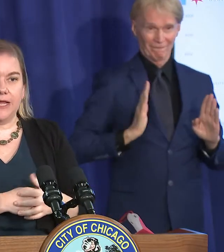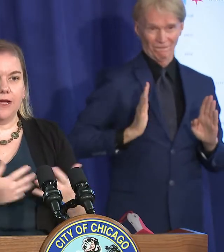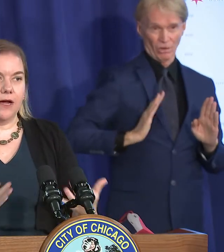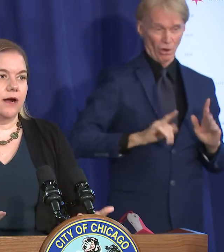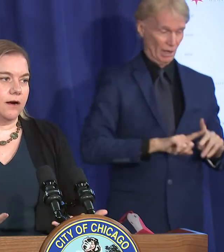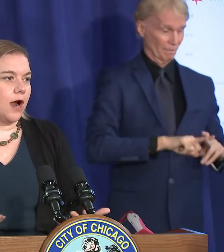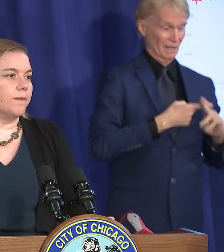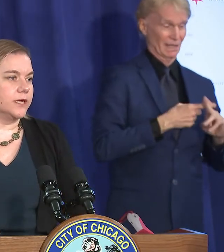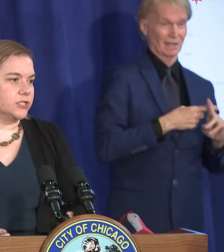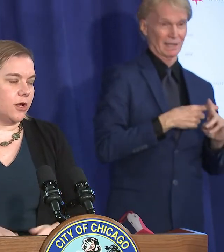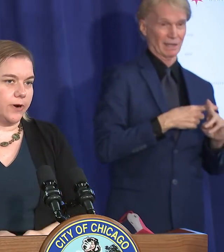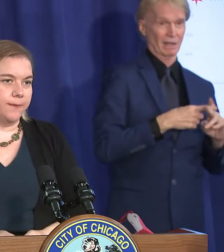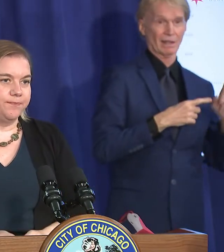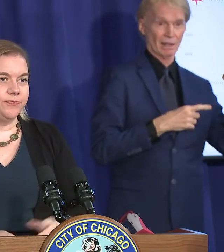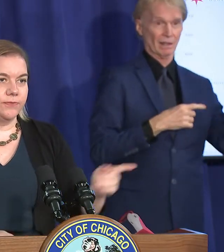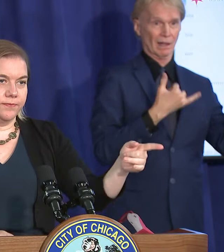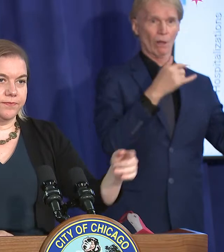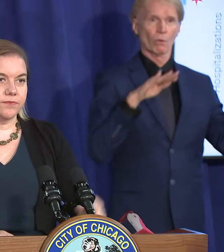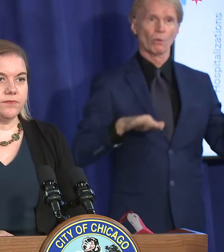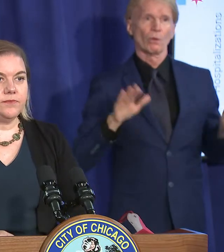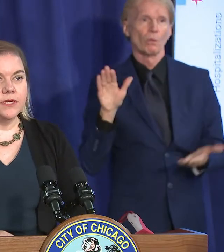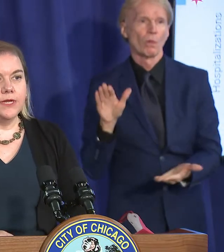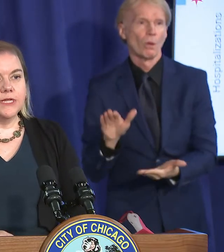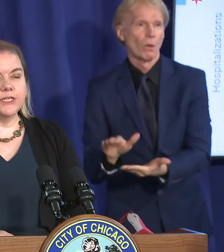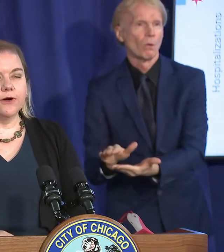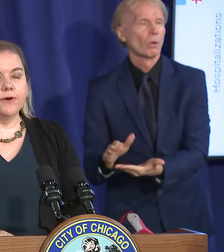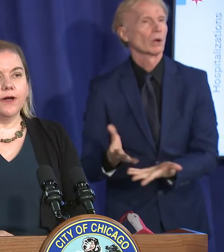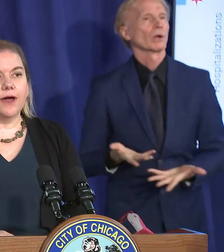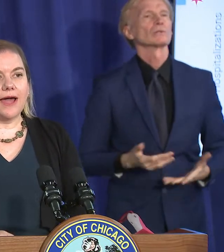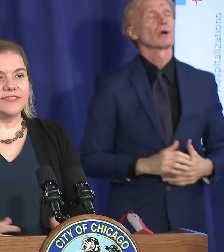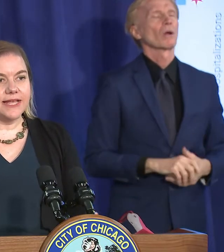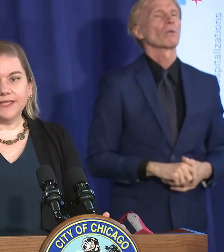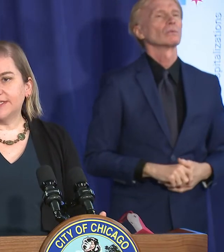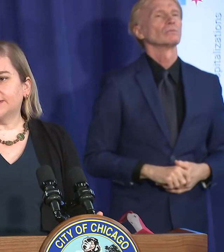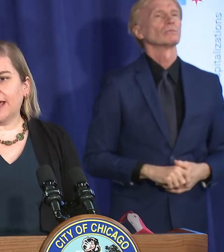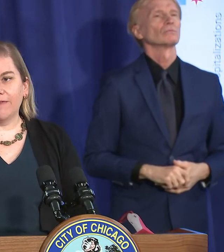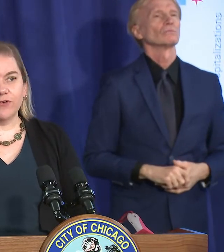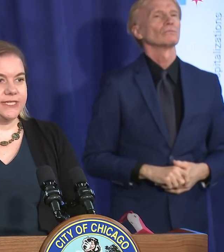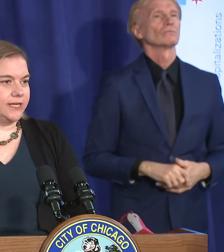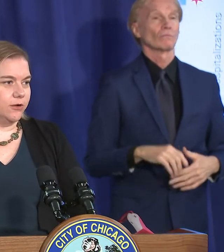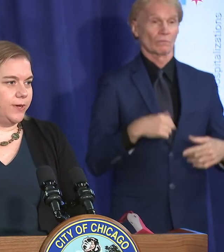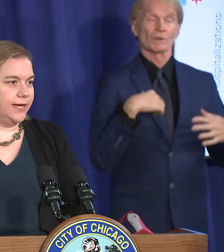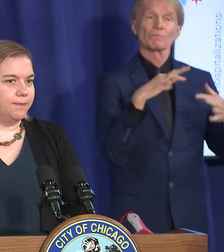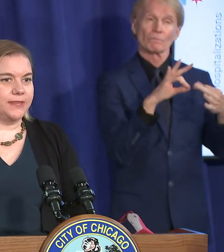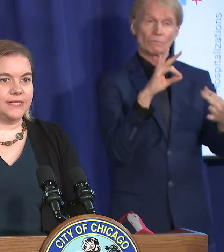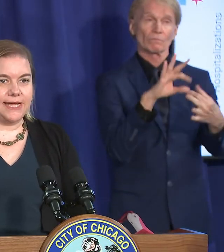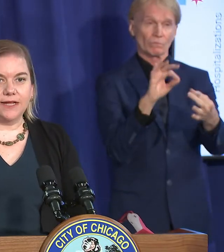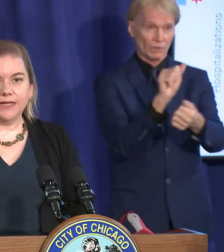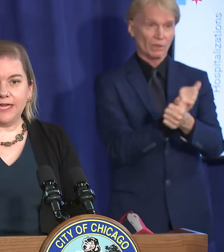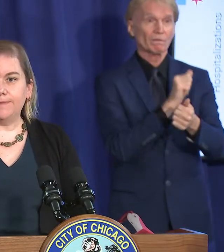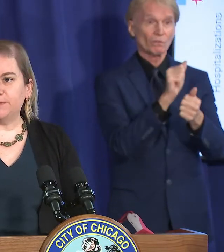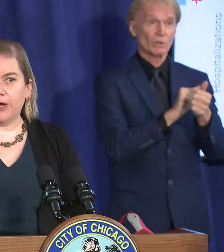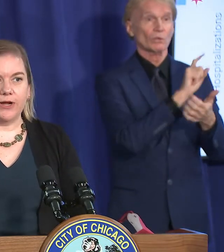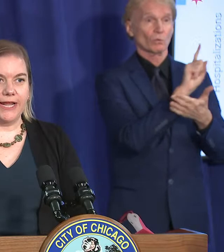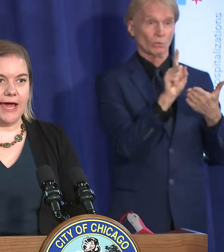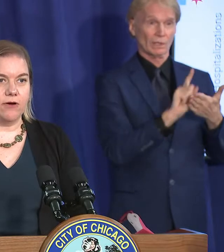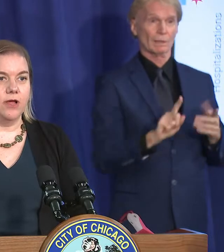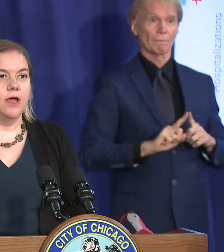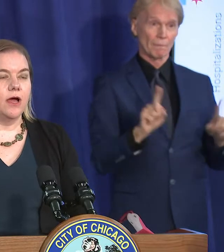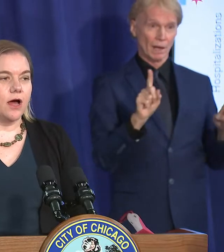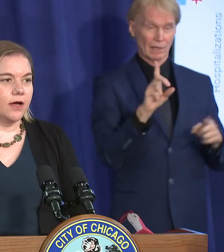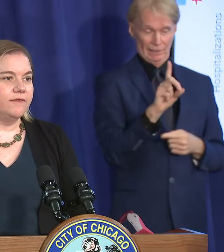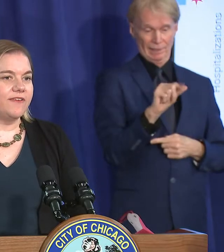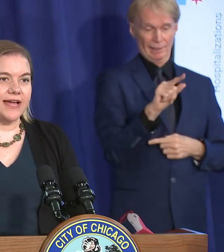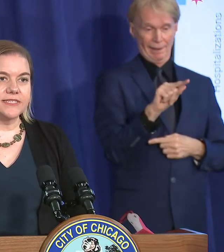at the beginning, are much lower. So I've said this every single week, but the data keeps bearing it